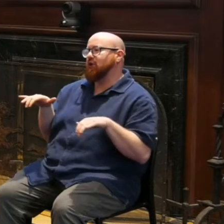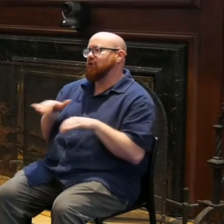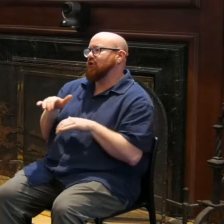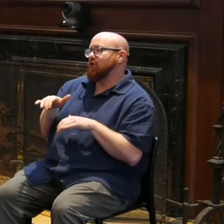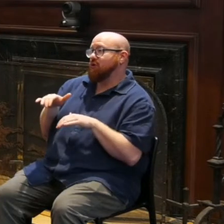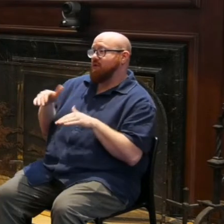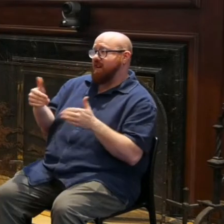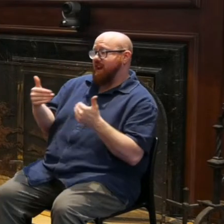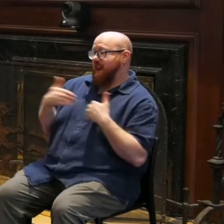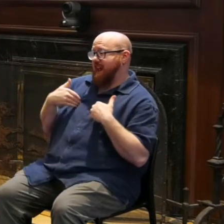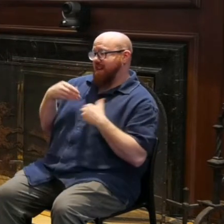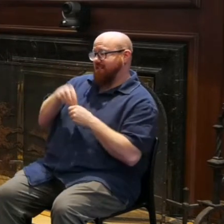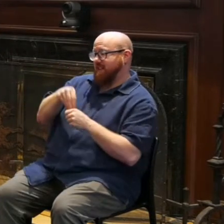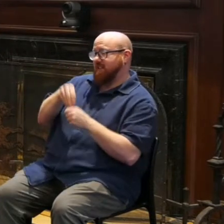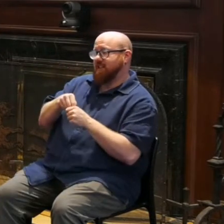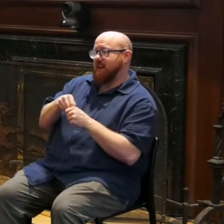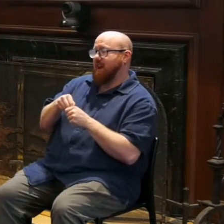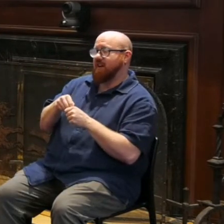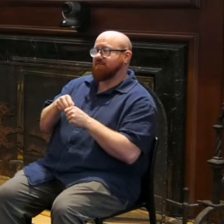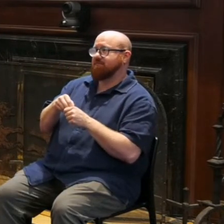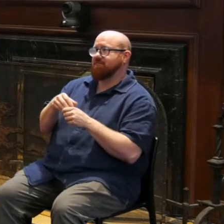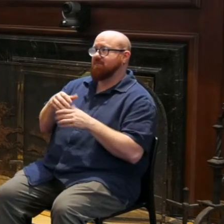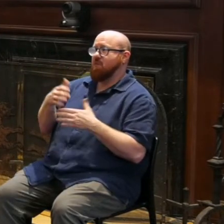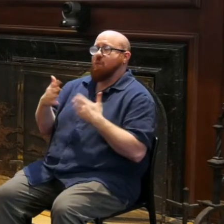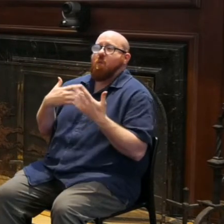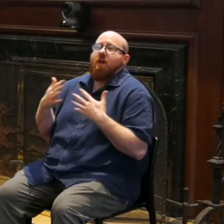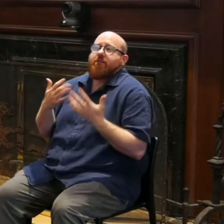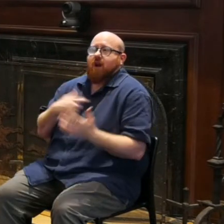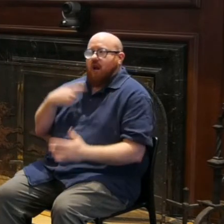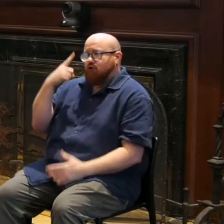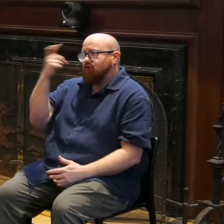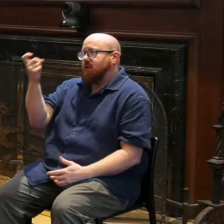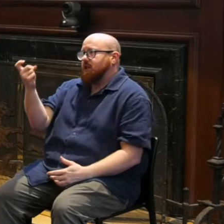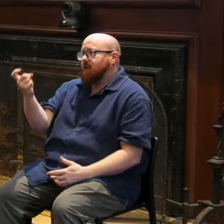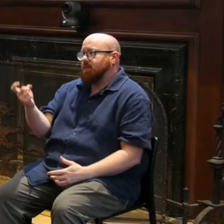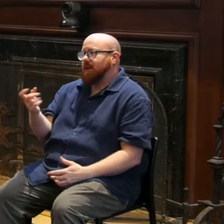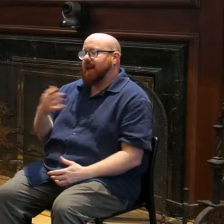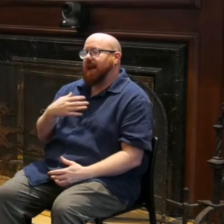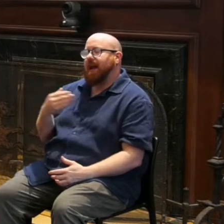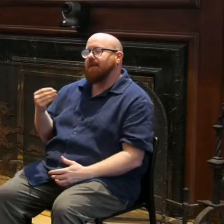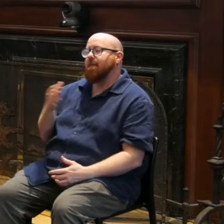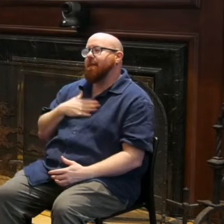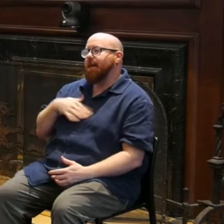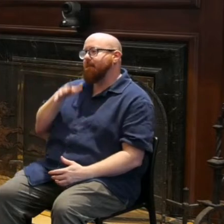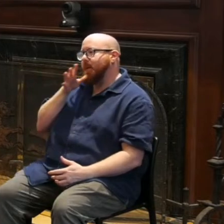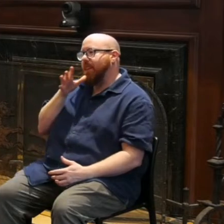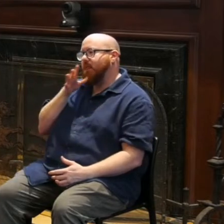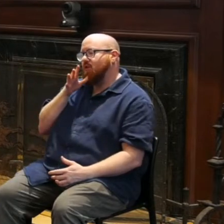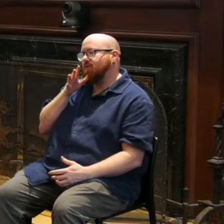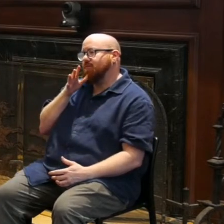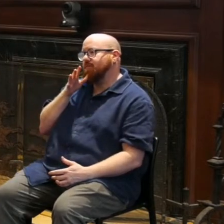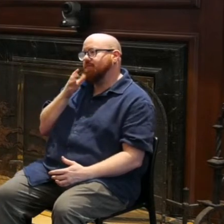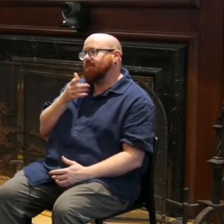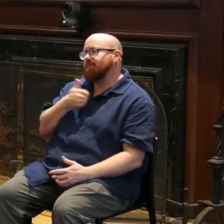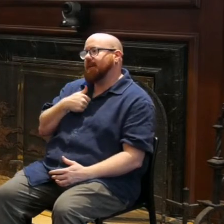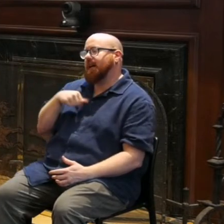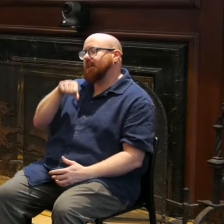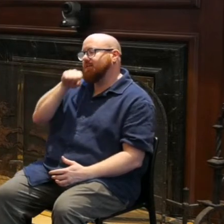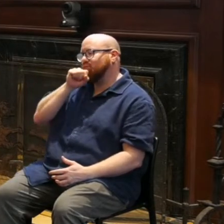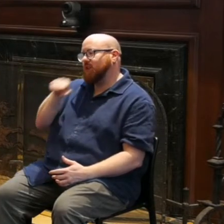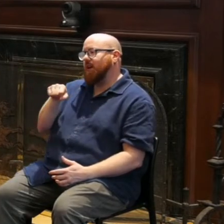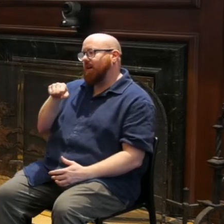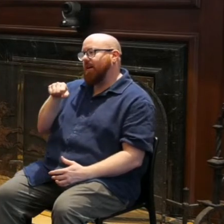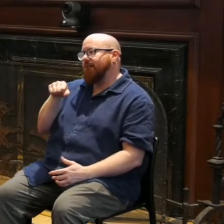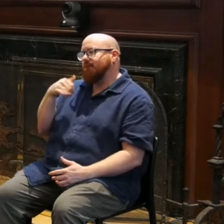it whatever I dreamed of. And my mother, how I loved calling her